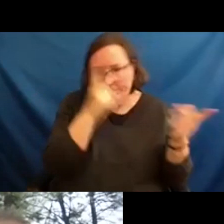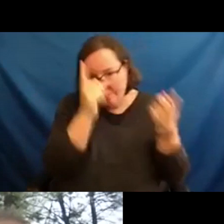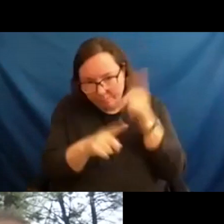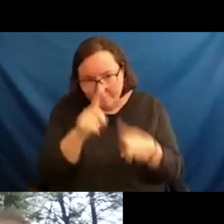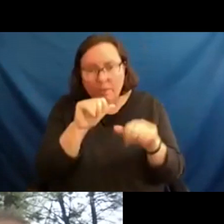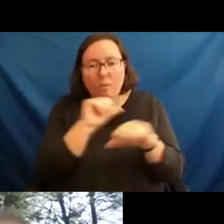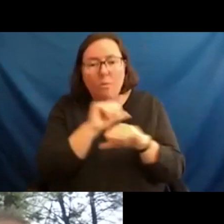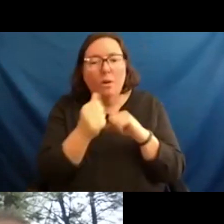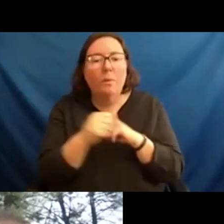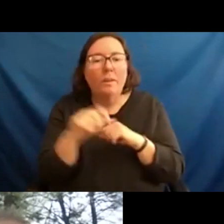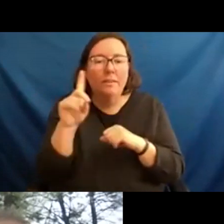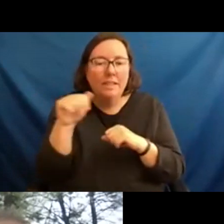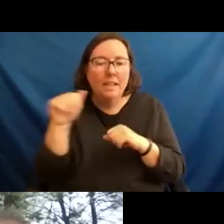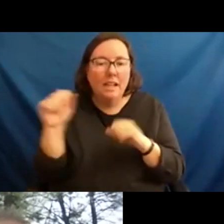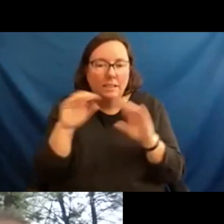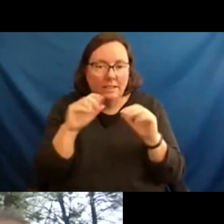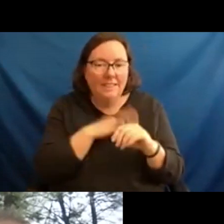our office.